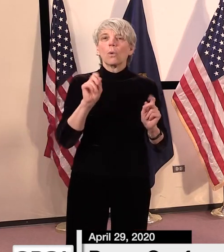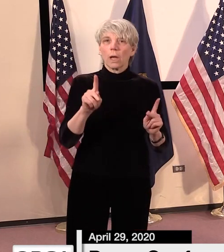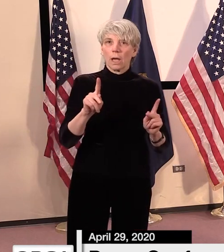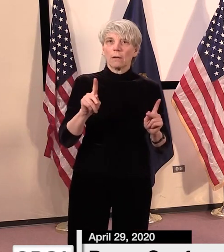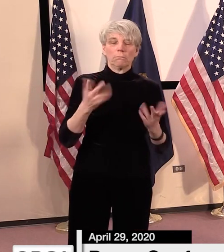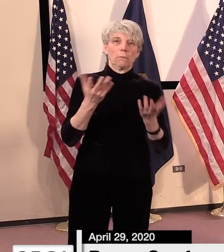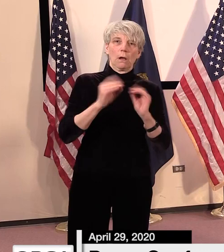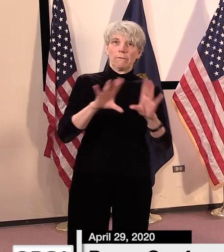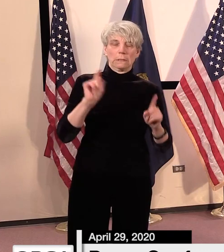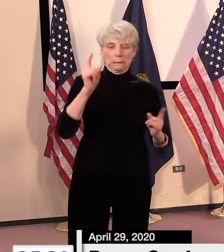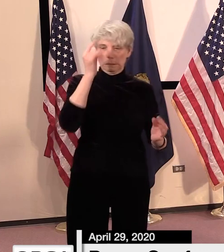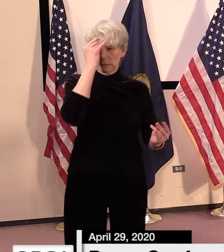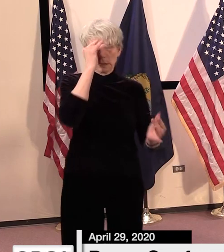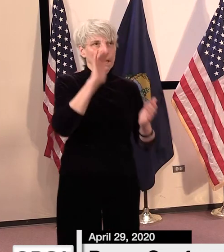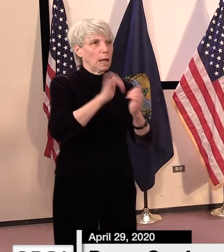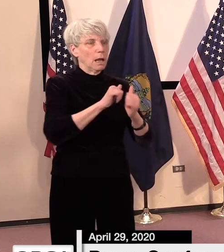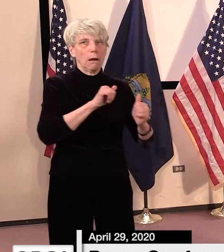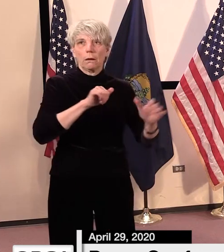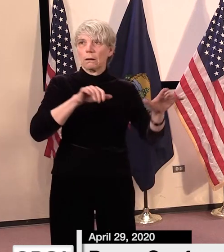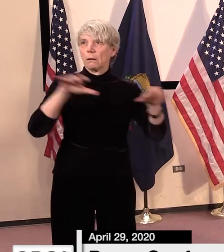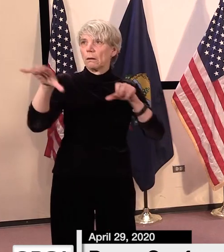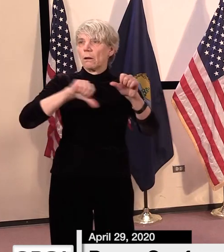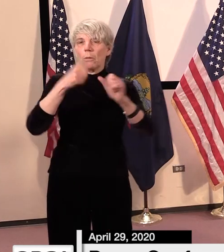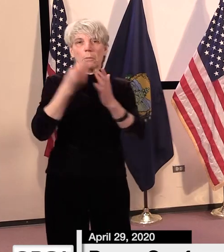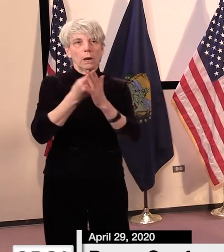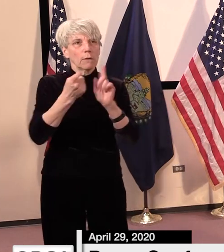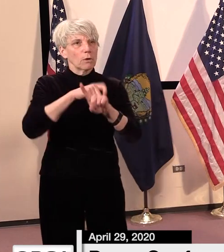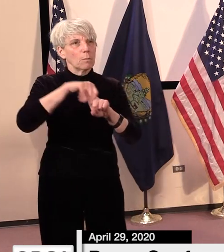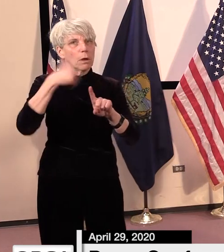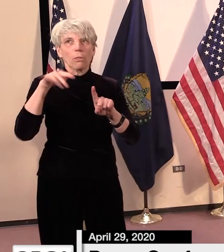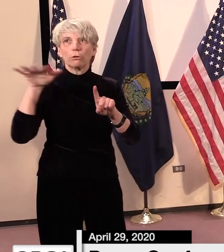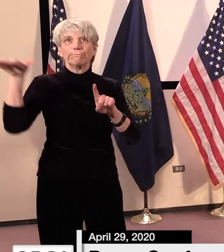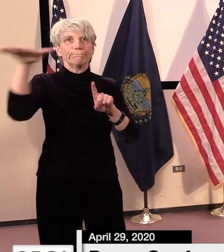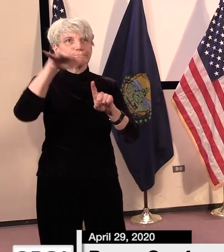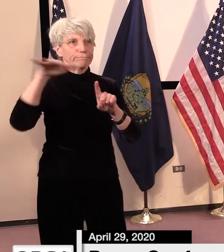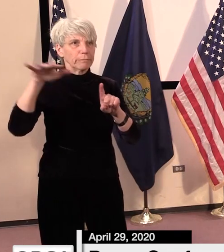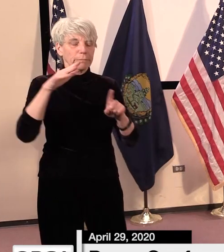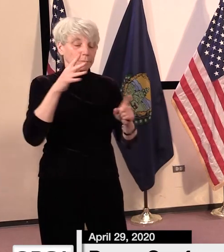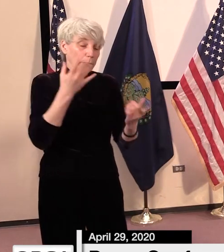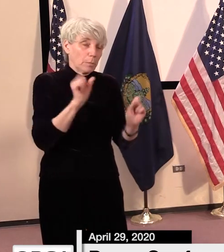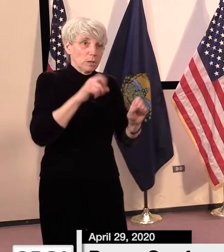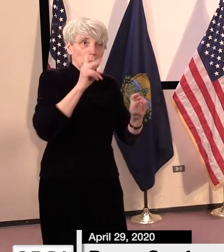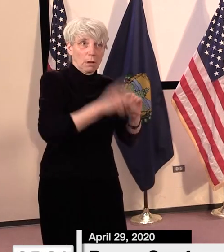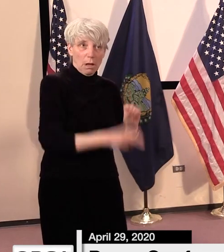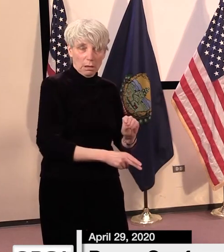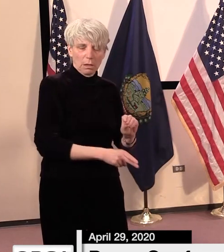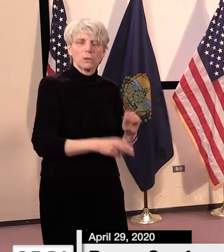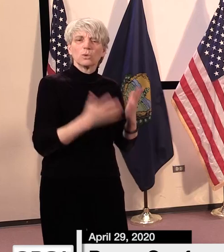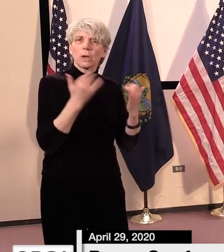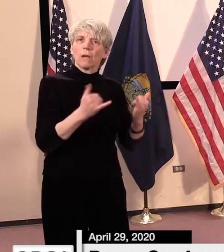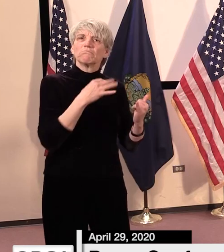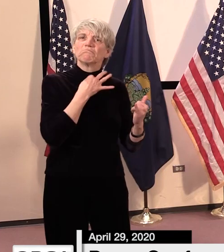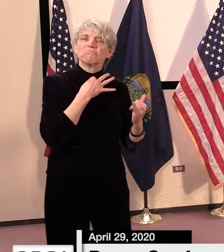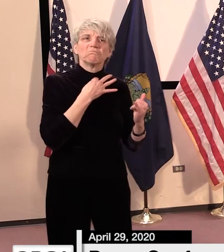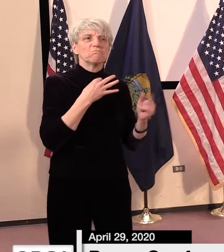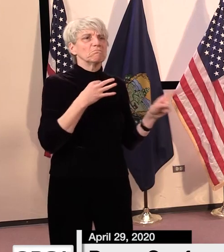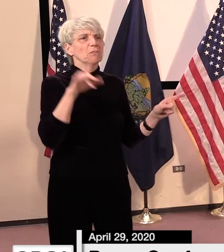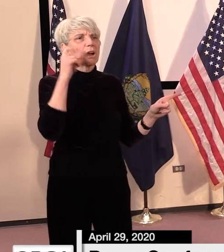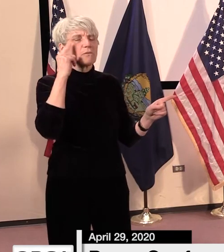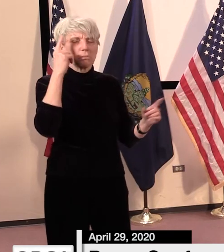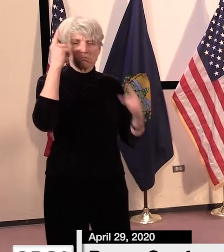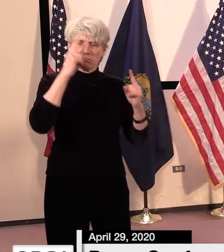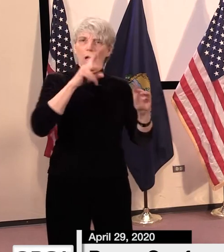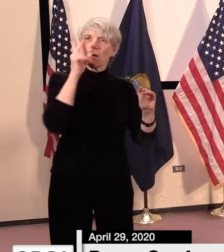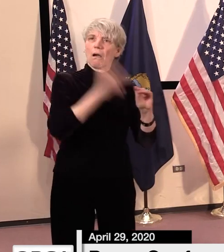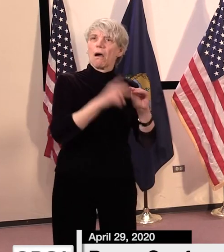of revenue and potentially make cuts. What would the administration look at if we did have to cut things? Well, again, I think you have to